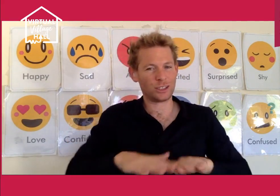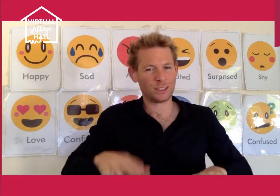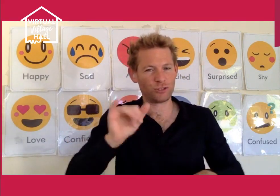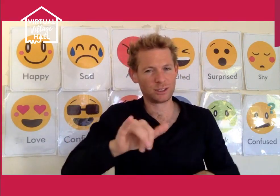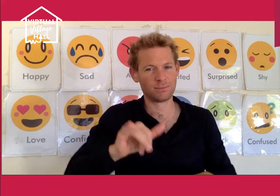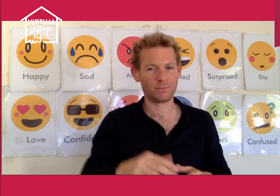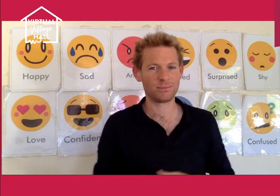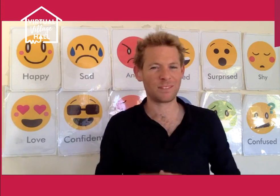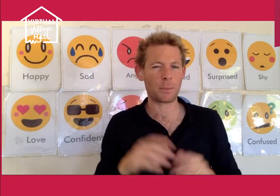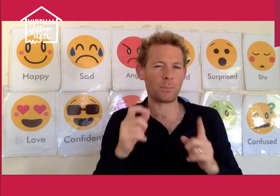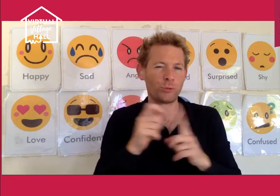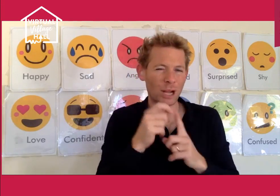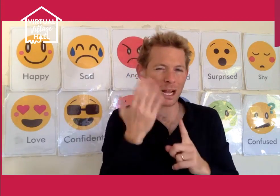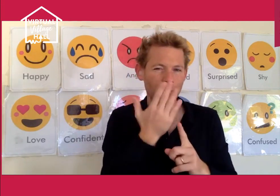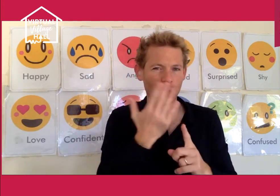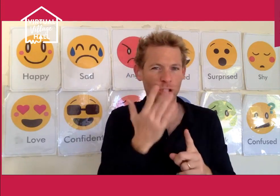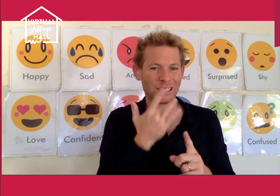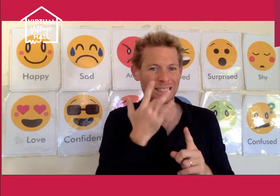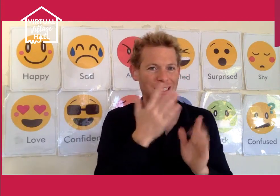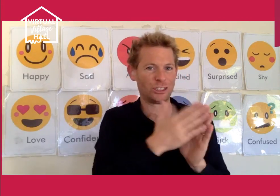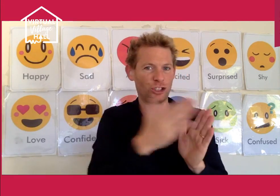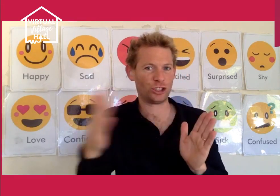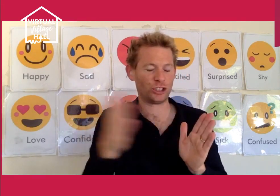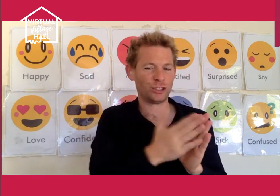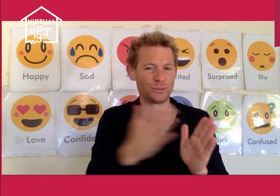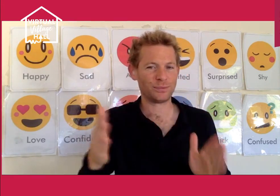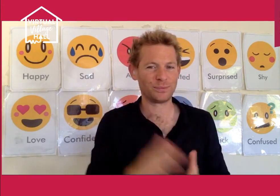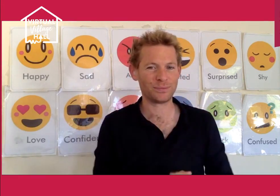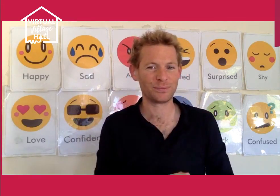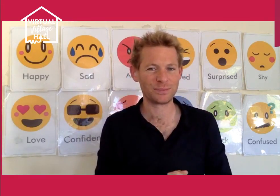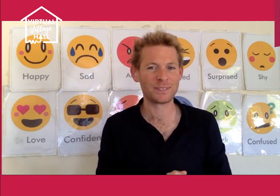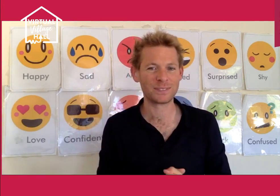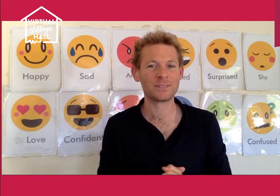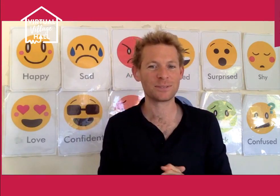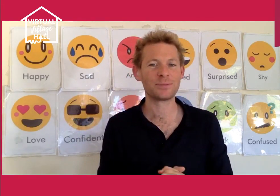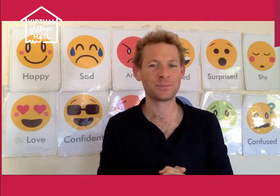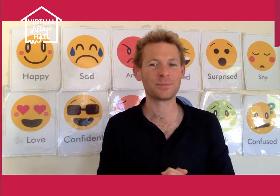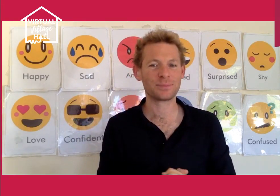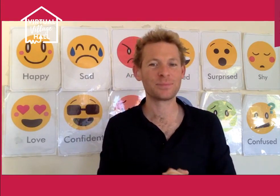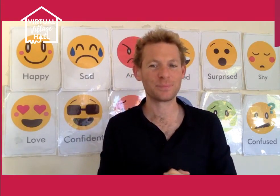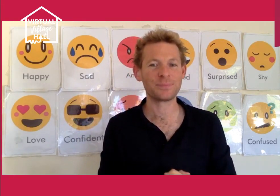my lessons, especially for younger kids in primary school.